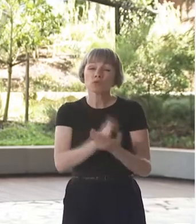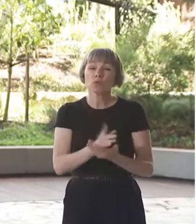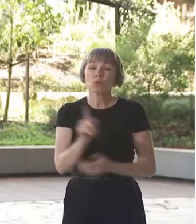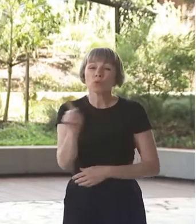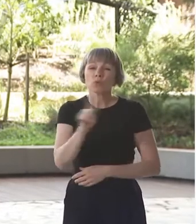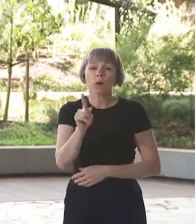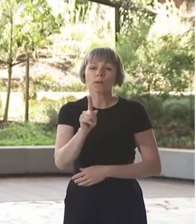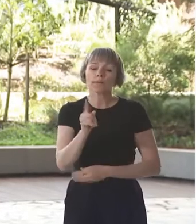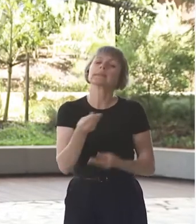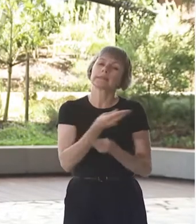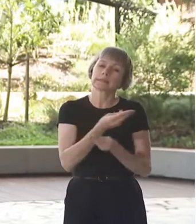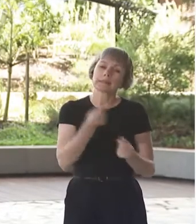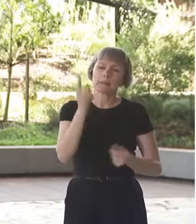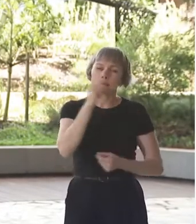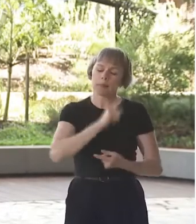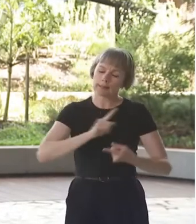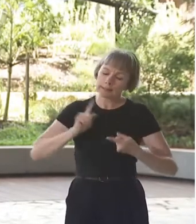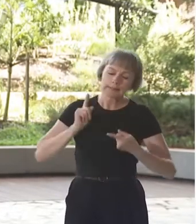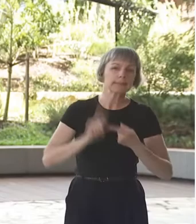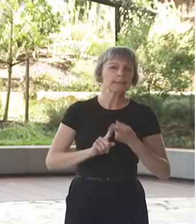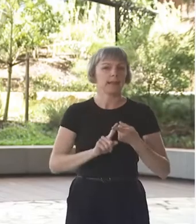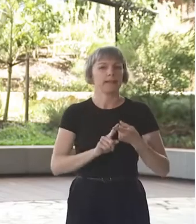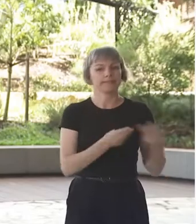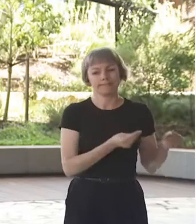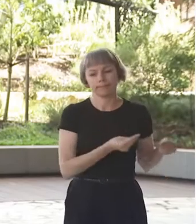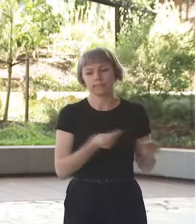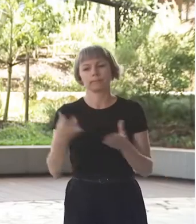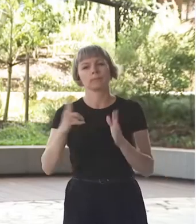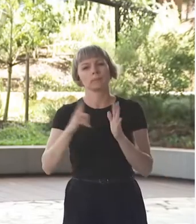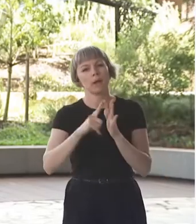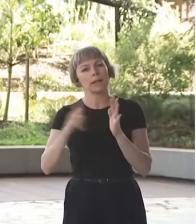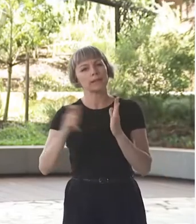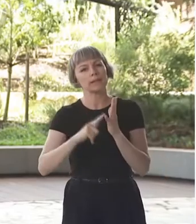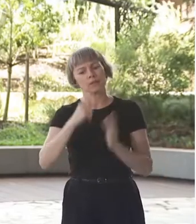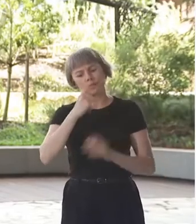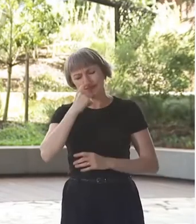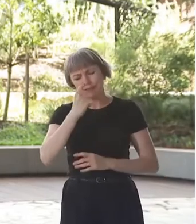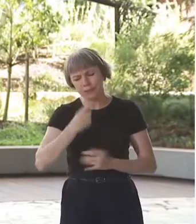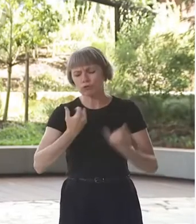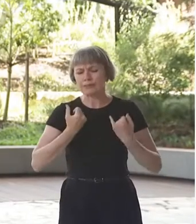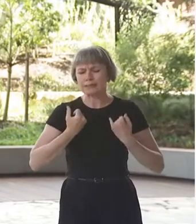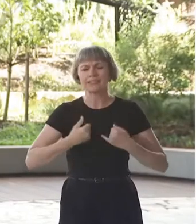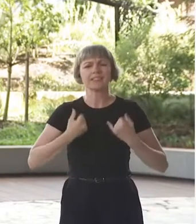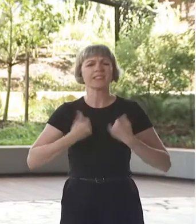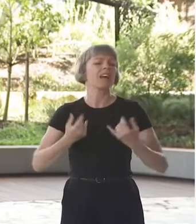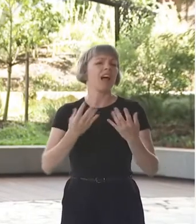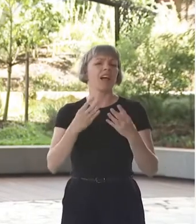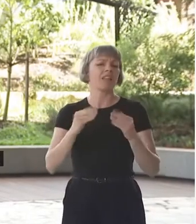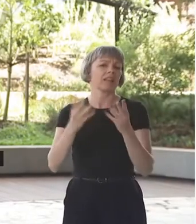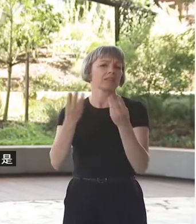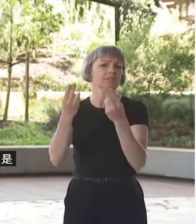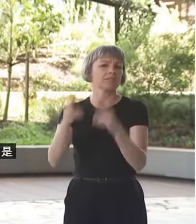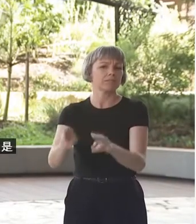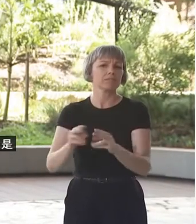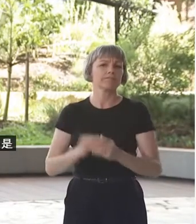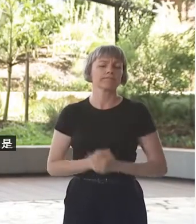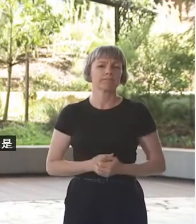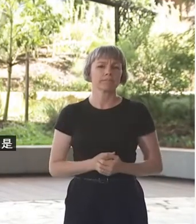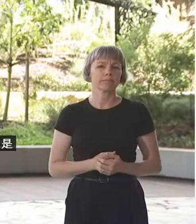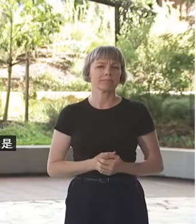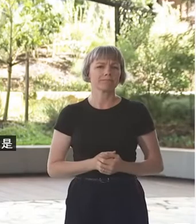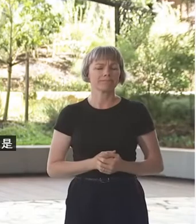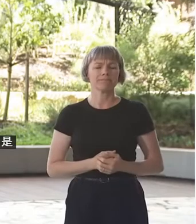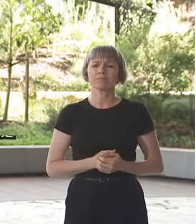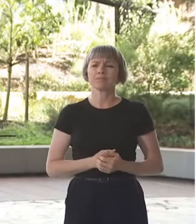and ICUs. These are always confronting and difficult things, not just for leaders